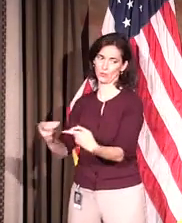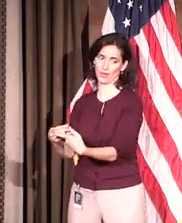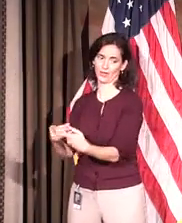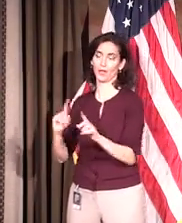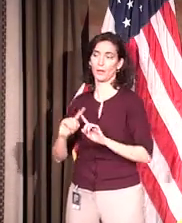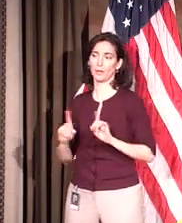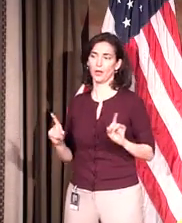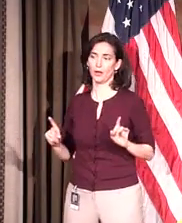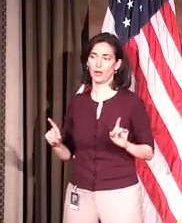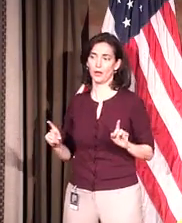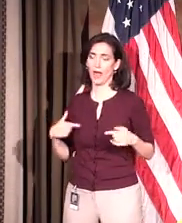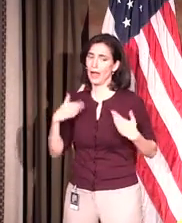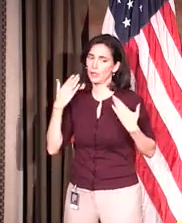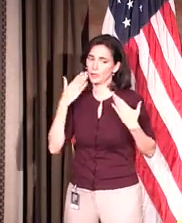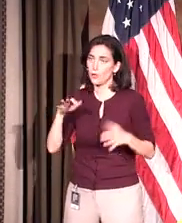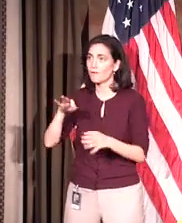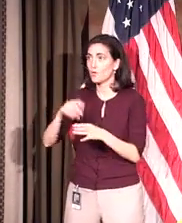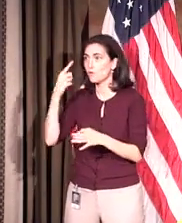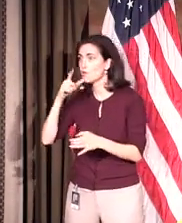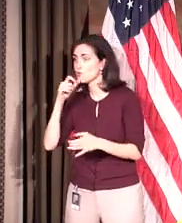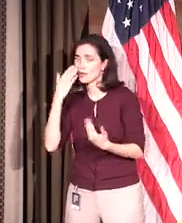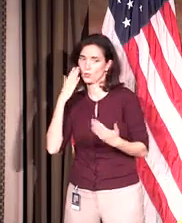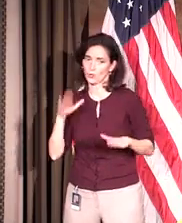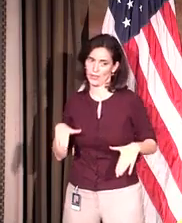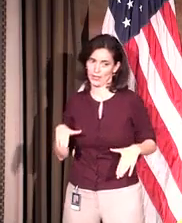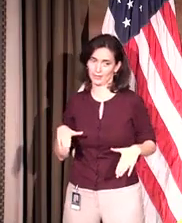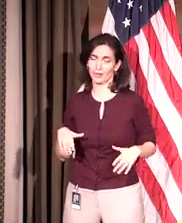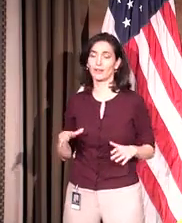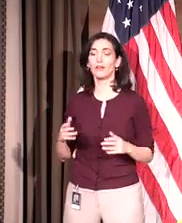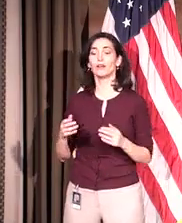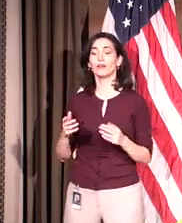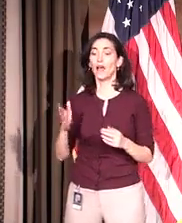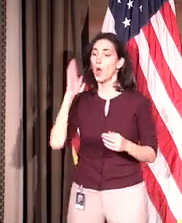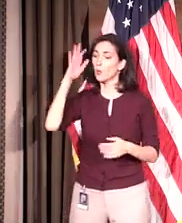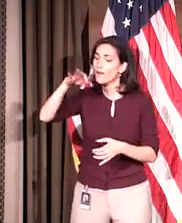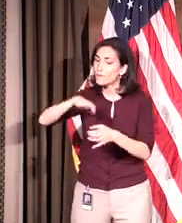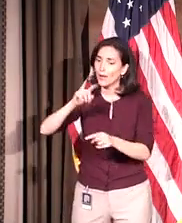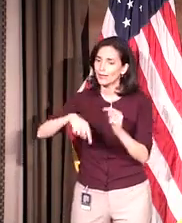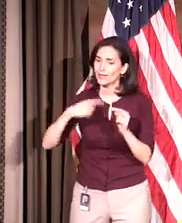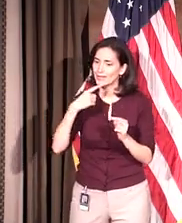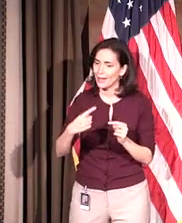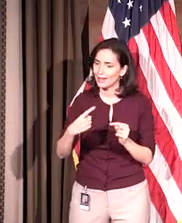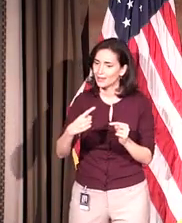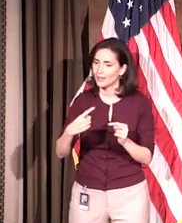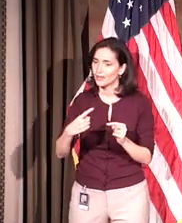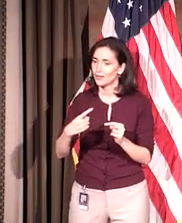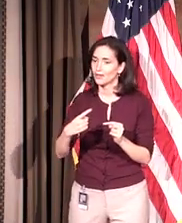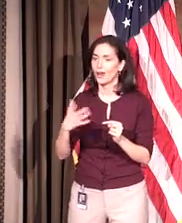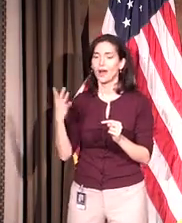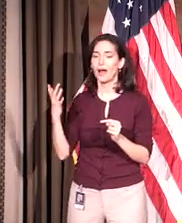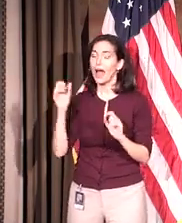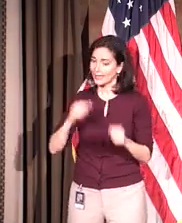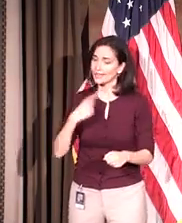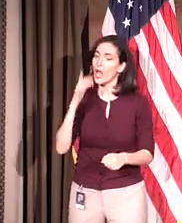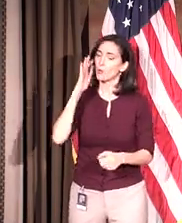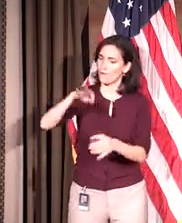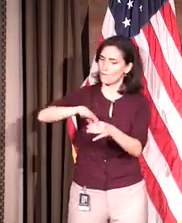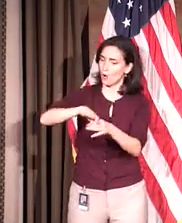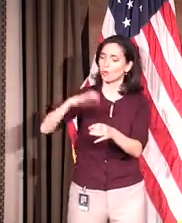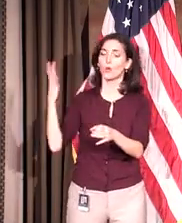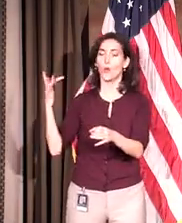But I don't know who I'm voting for. I can tell you I will vote because I always vote. But I don't know